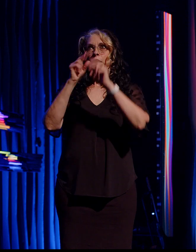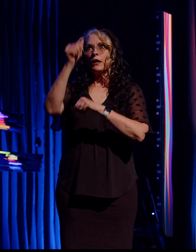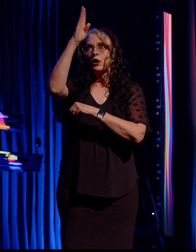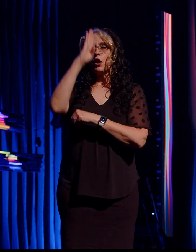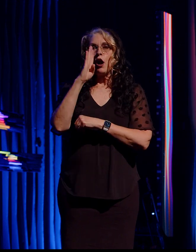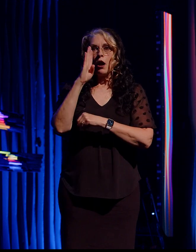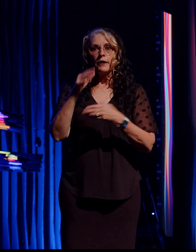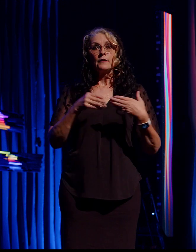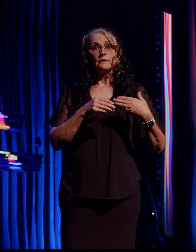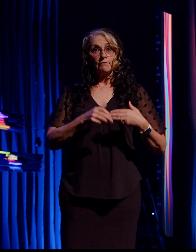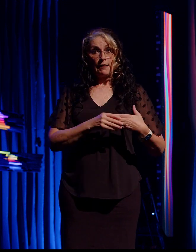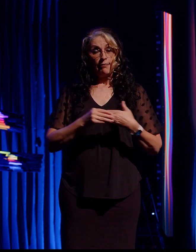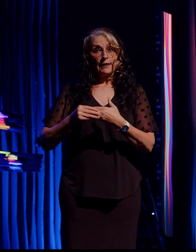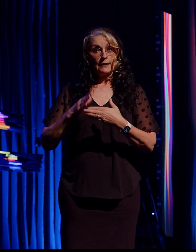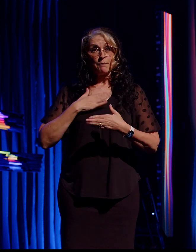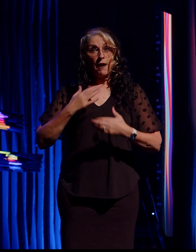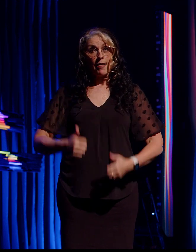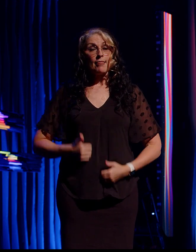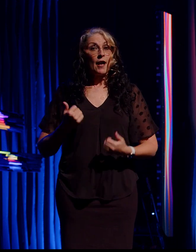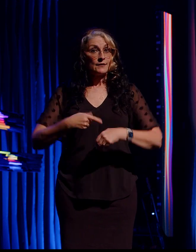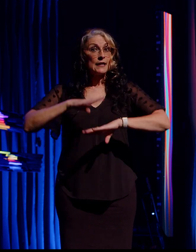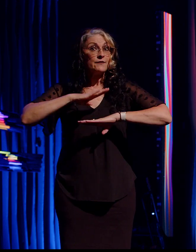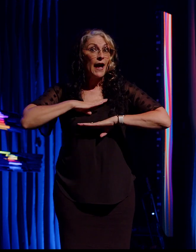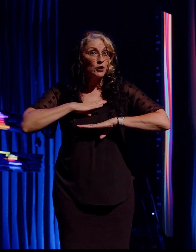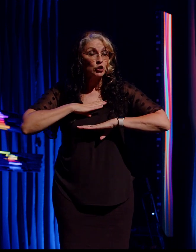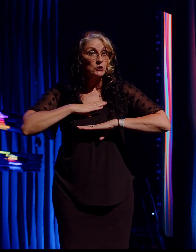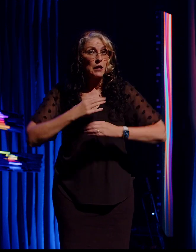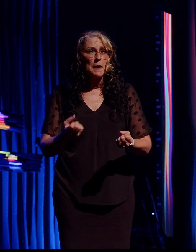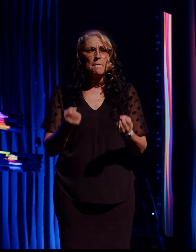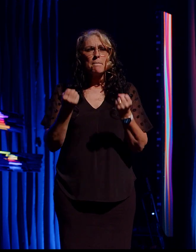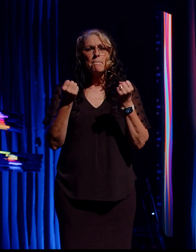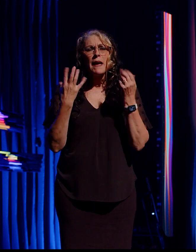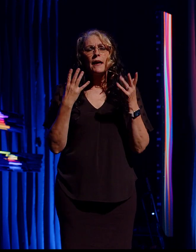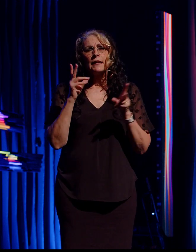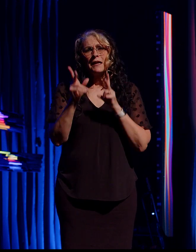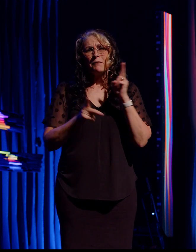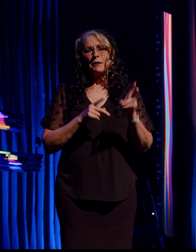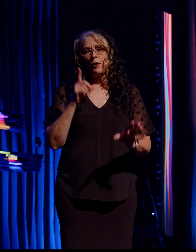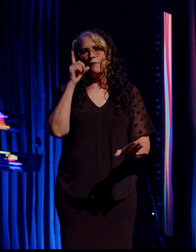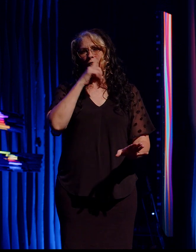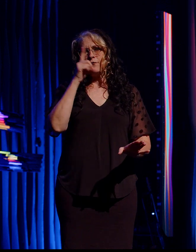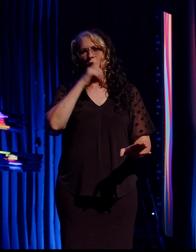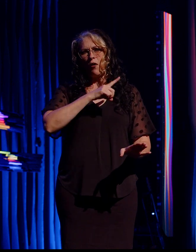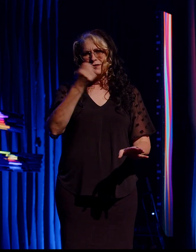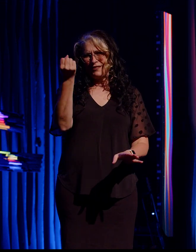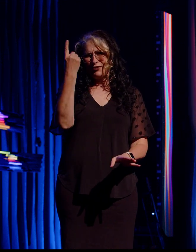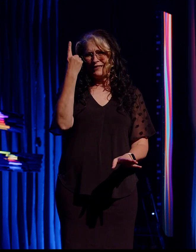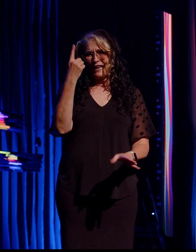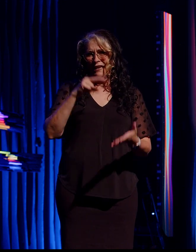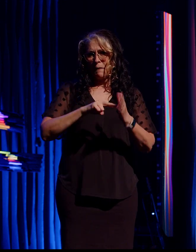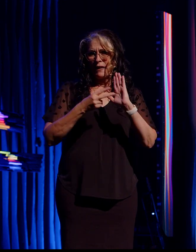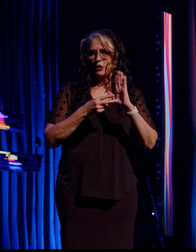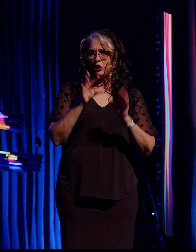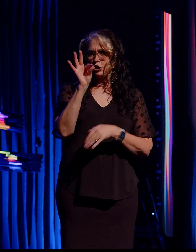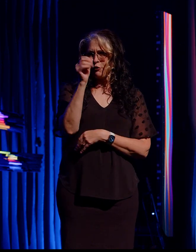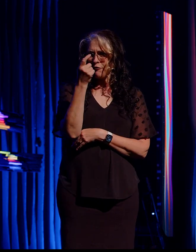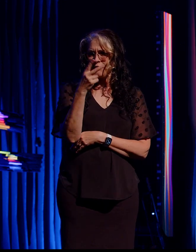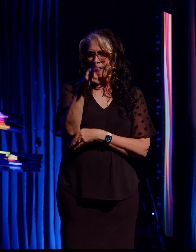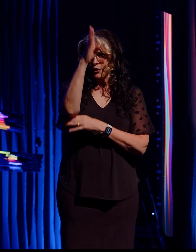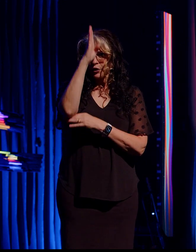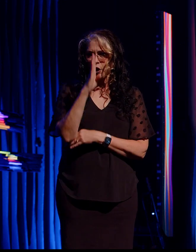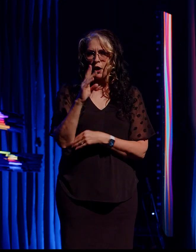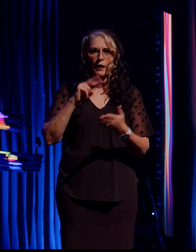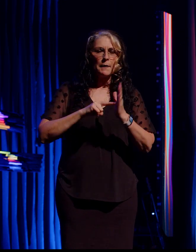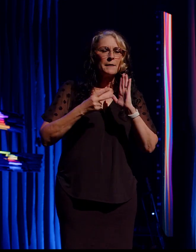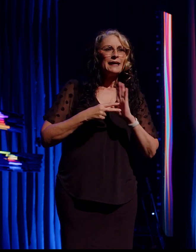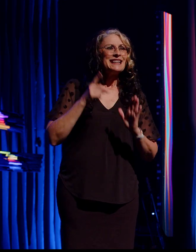of satisfaction. I think so many people have a false misconception of what it means to fear God. That